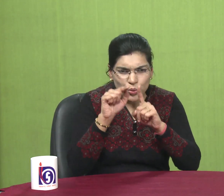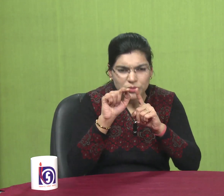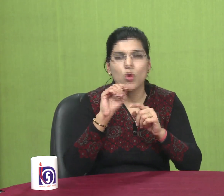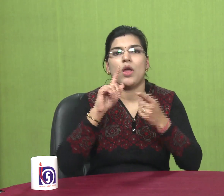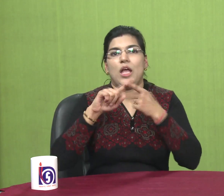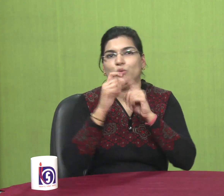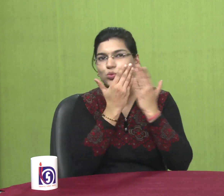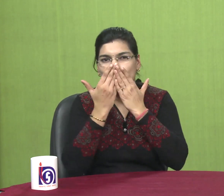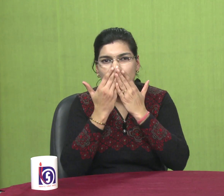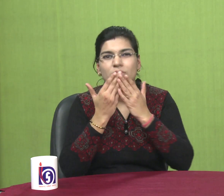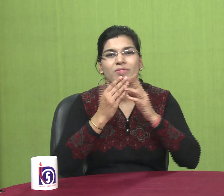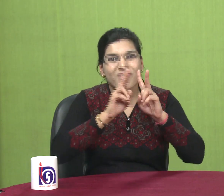website, you will know which